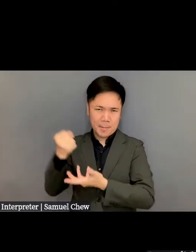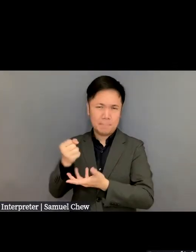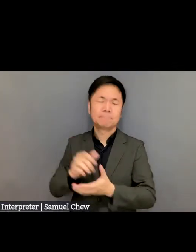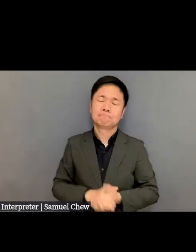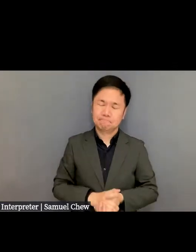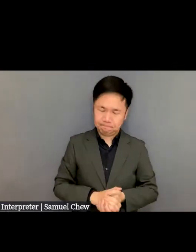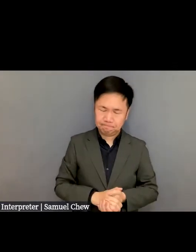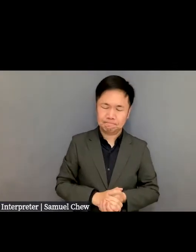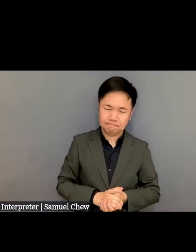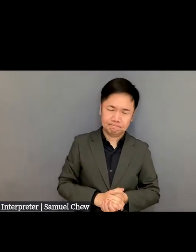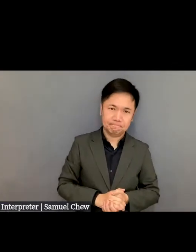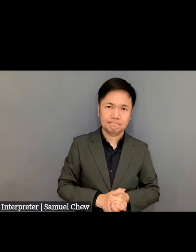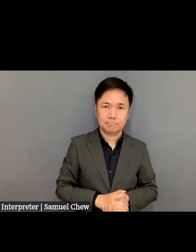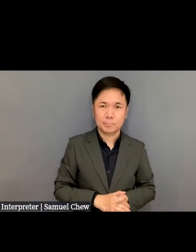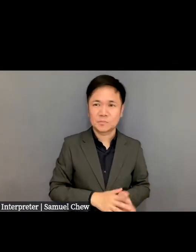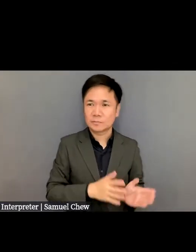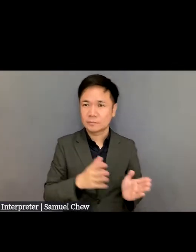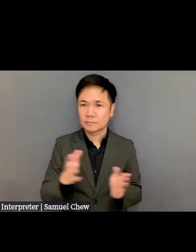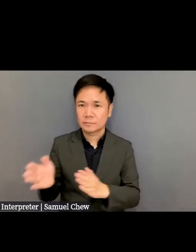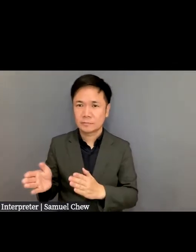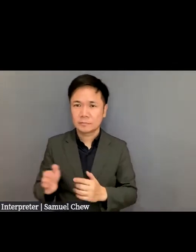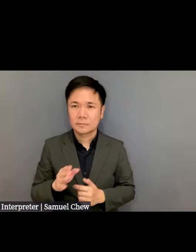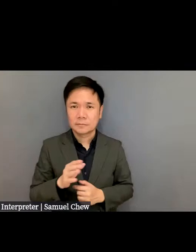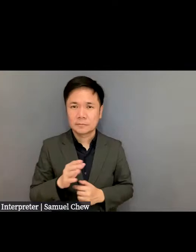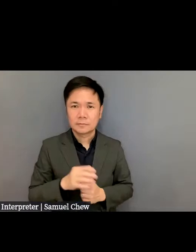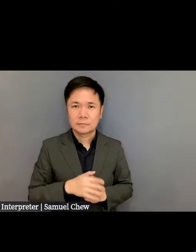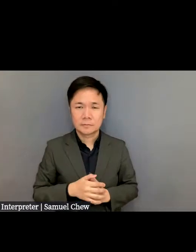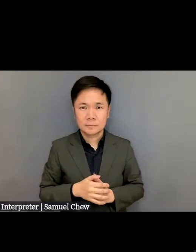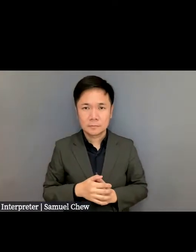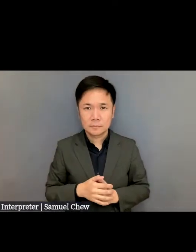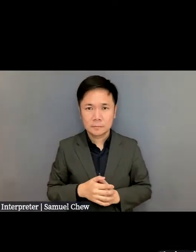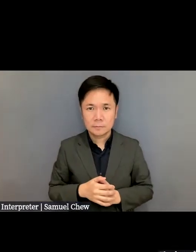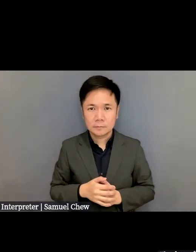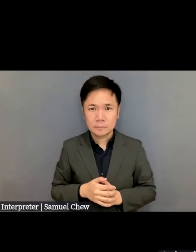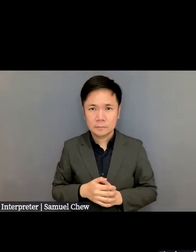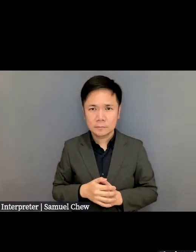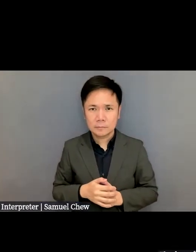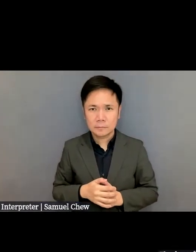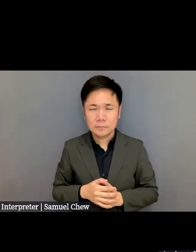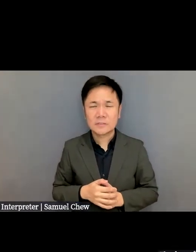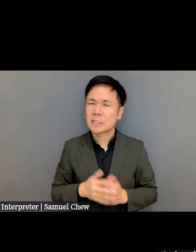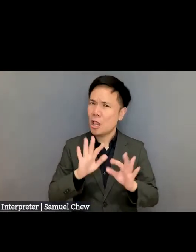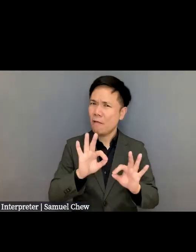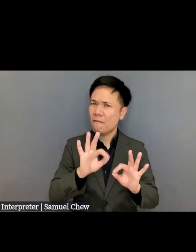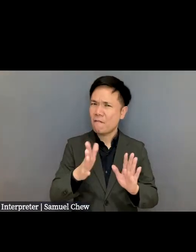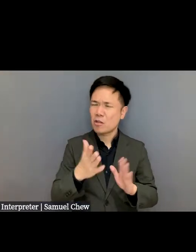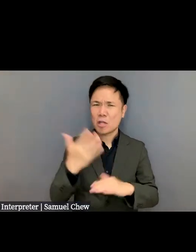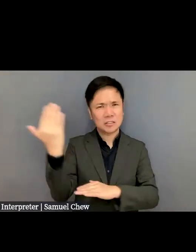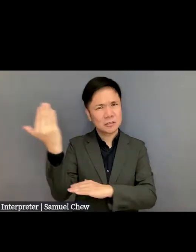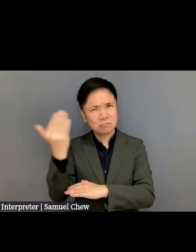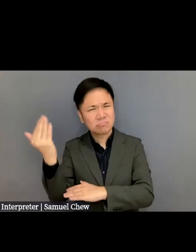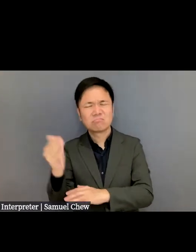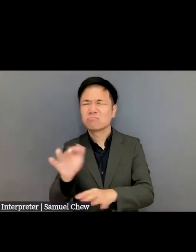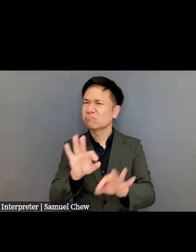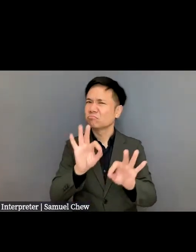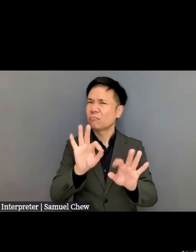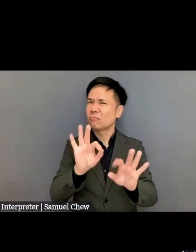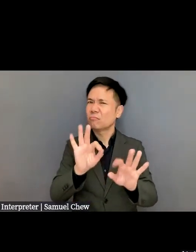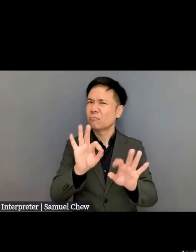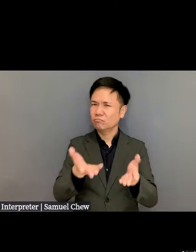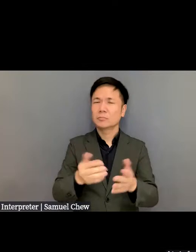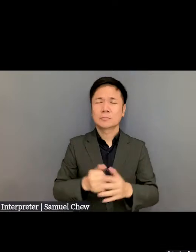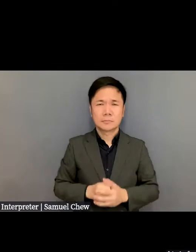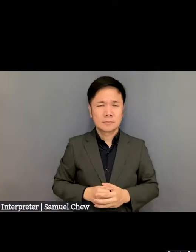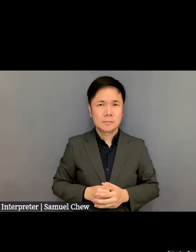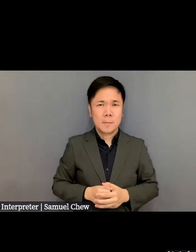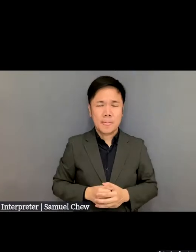So much. Thank you for your frank answer. And I think this kind of reiterates what we've been saying as we go